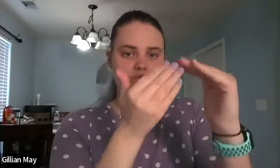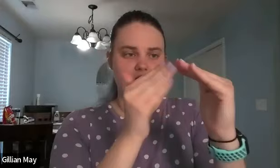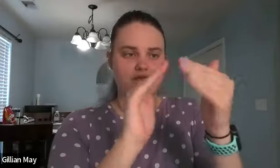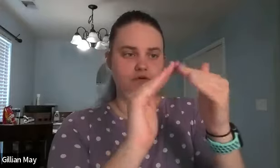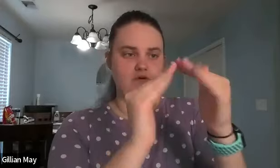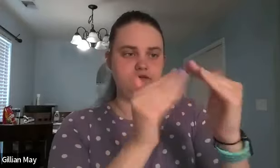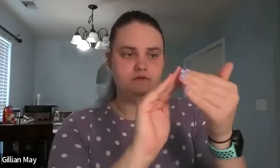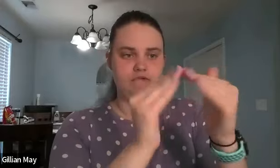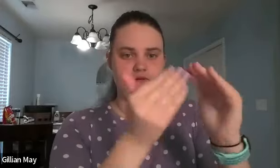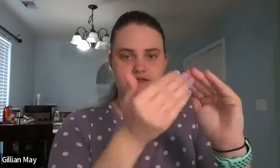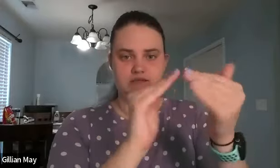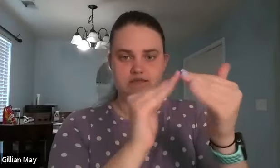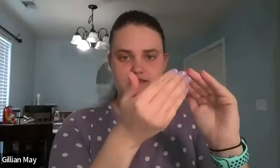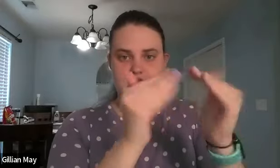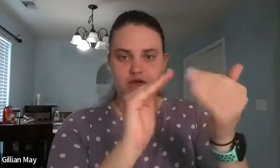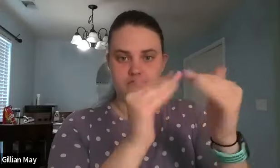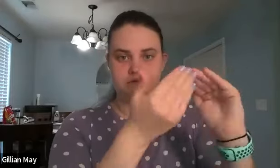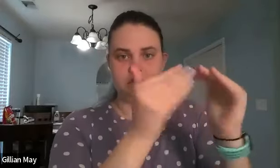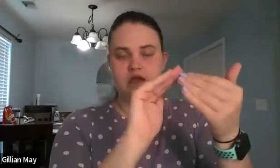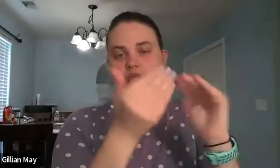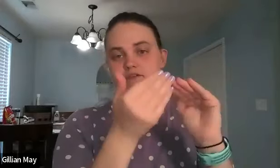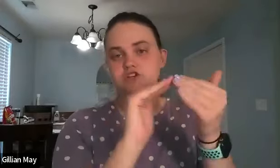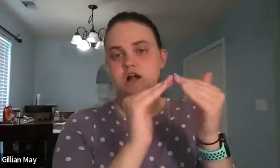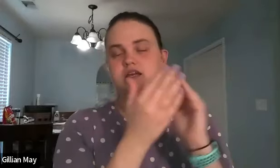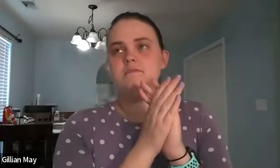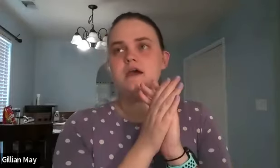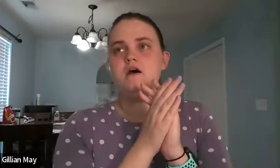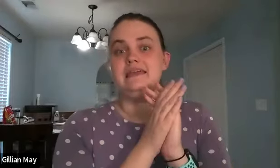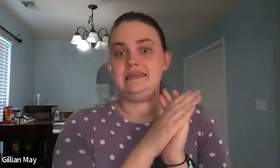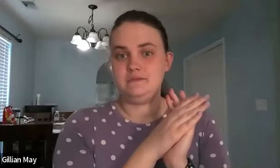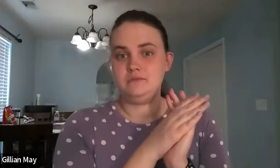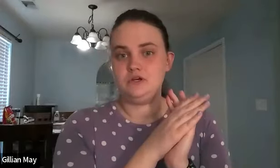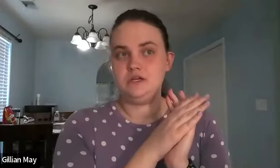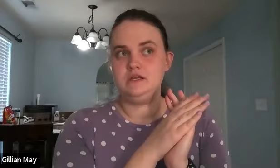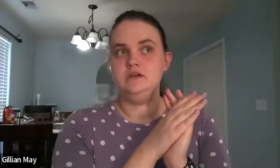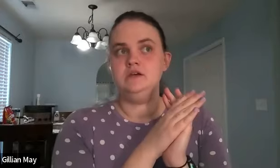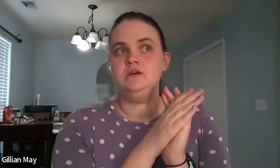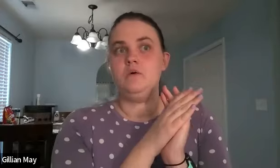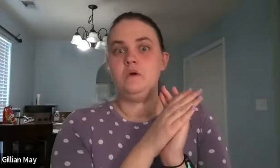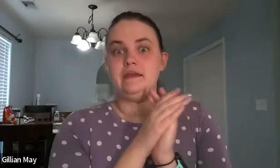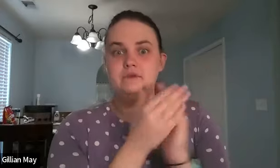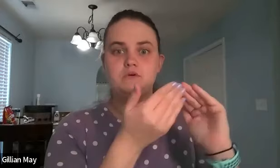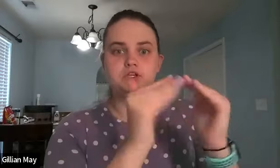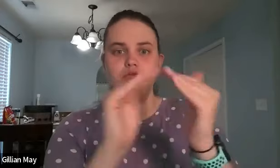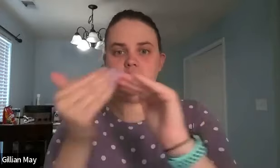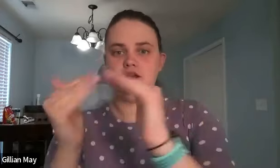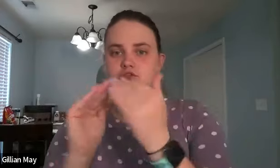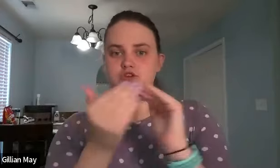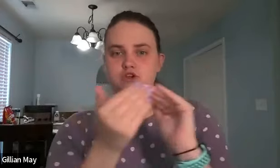them back and forth. Town. If you're talking about like a neighborhood or like a big one, you kind of, you go